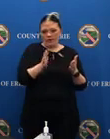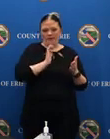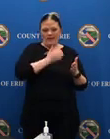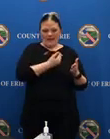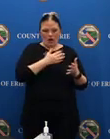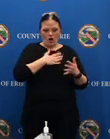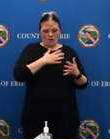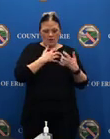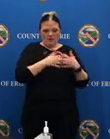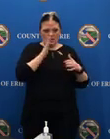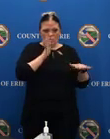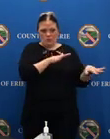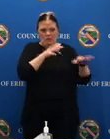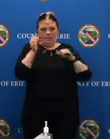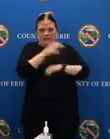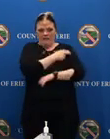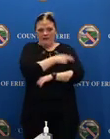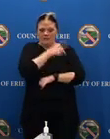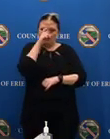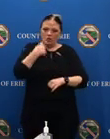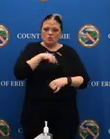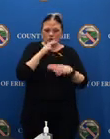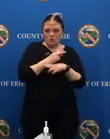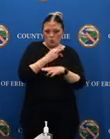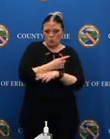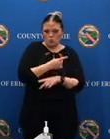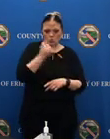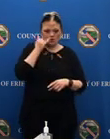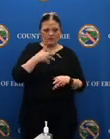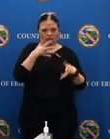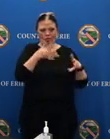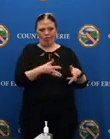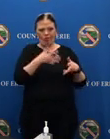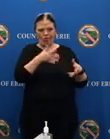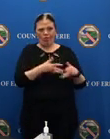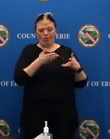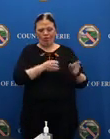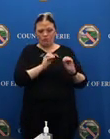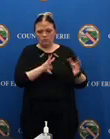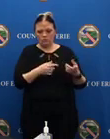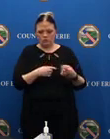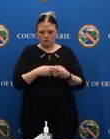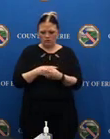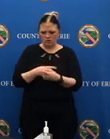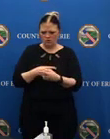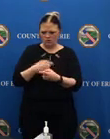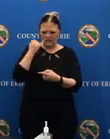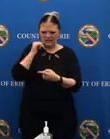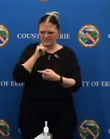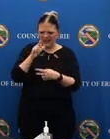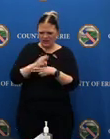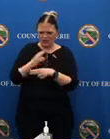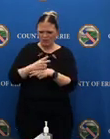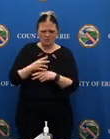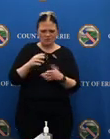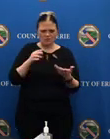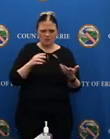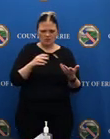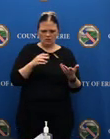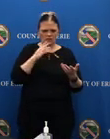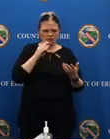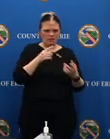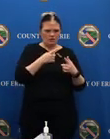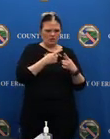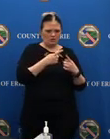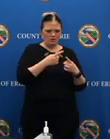to leave a hospital here when we're using them. If they were just sitting there doing nothing, well, that's the thing, is they're being moved from